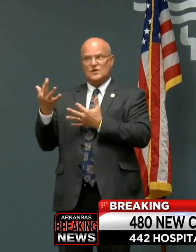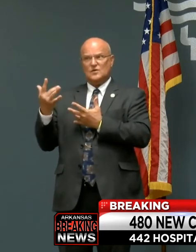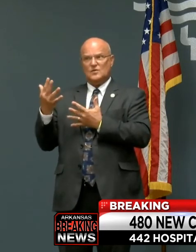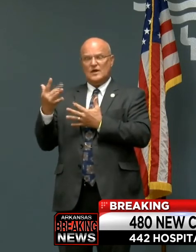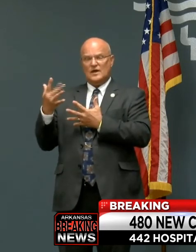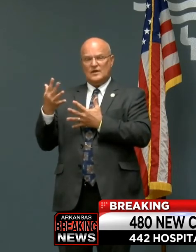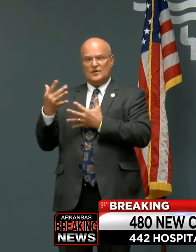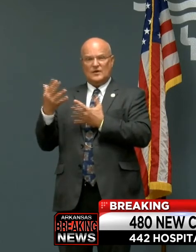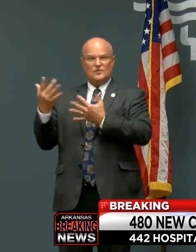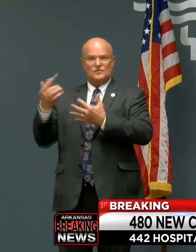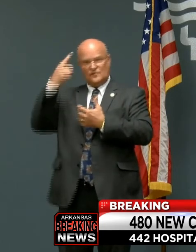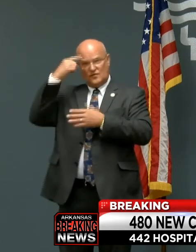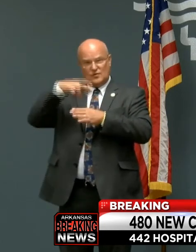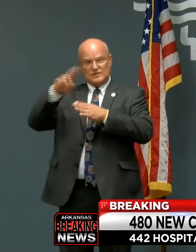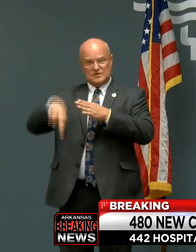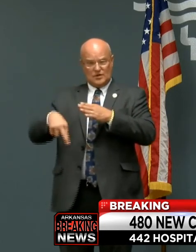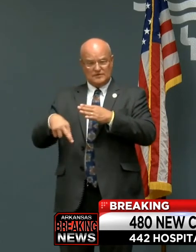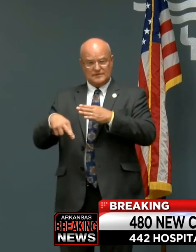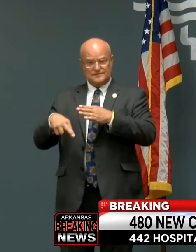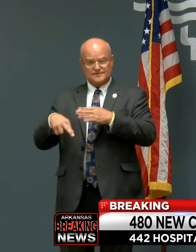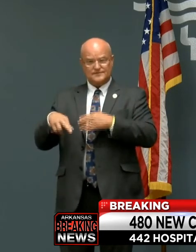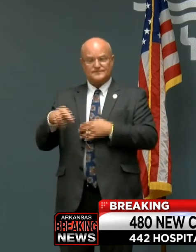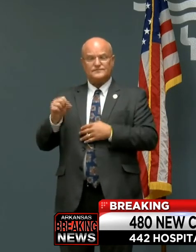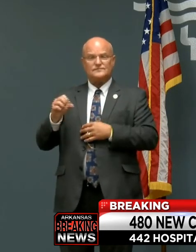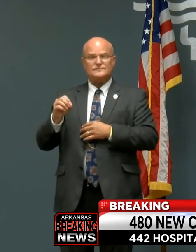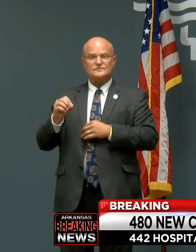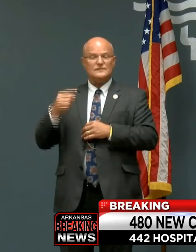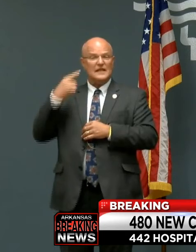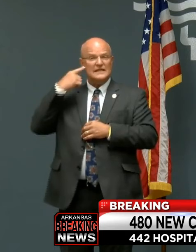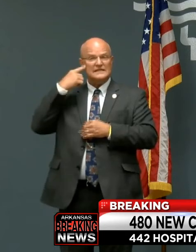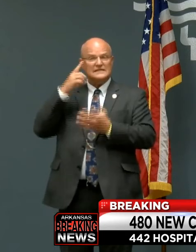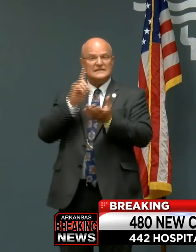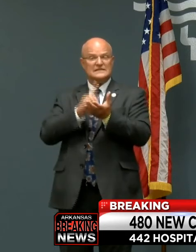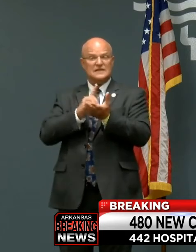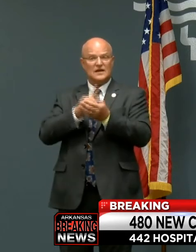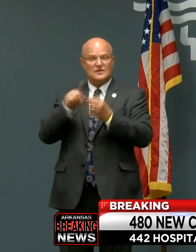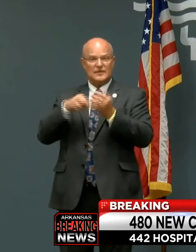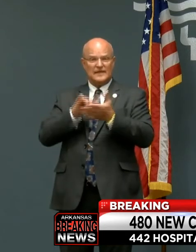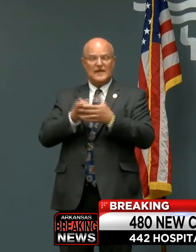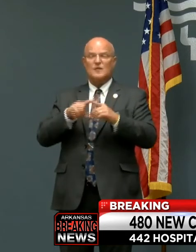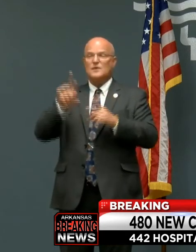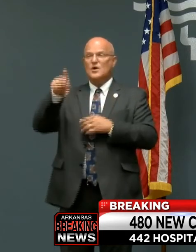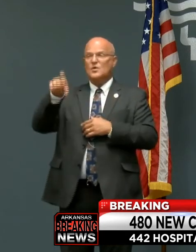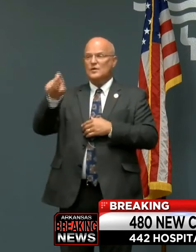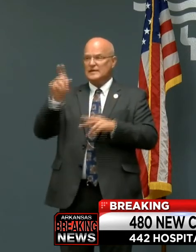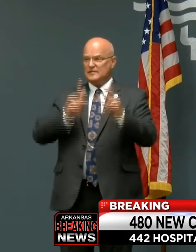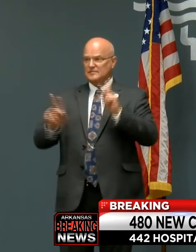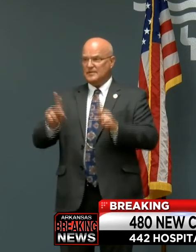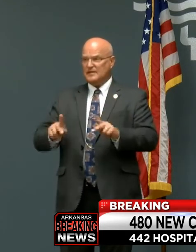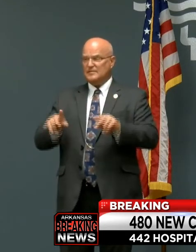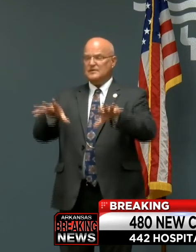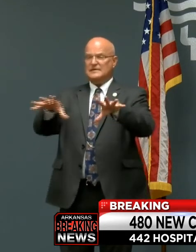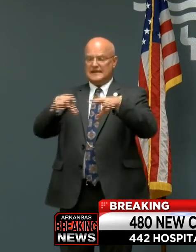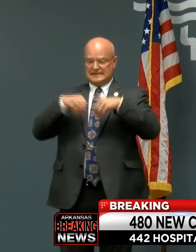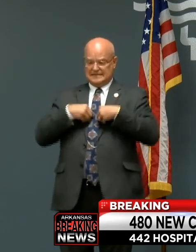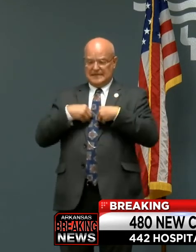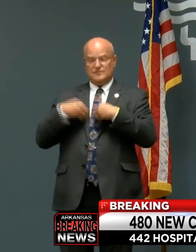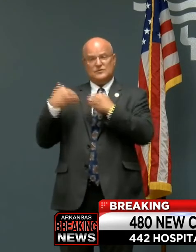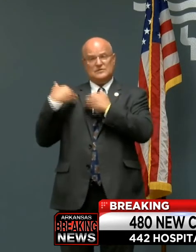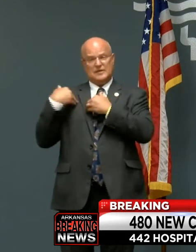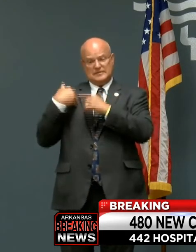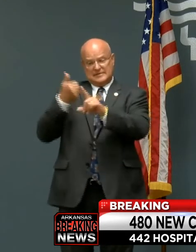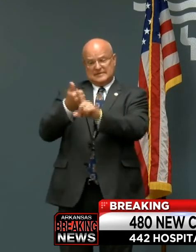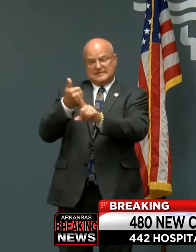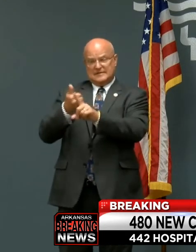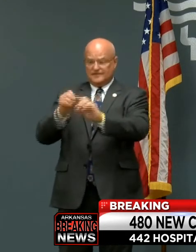that test result, and listen to your doctor on that point. But we need everybody to take responsibility,